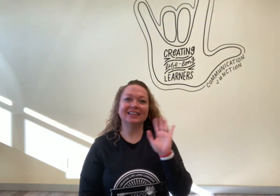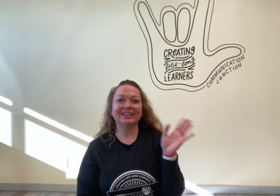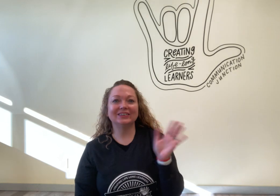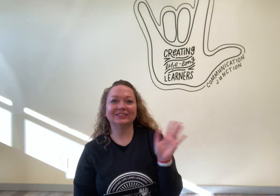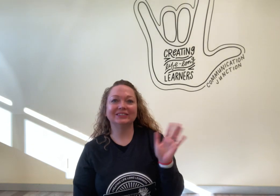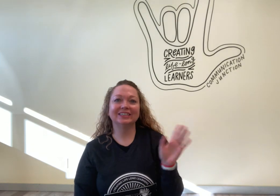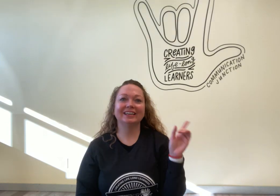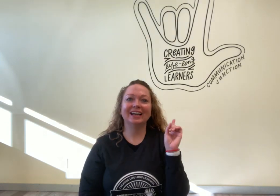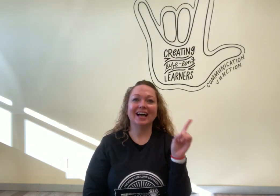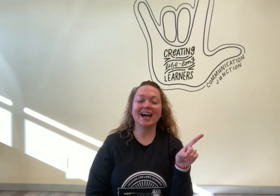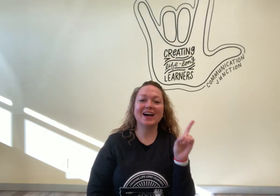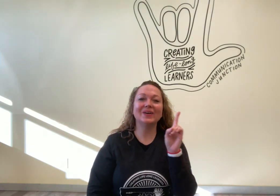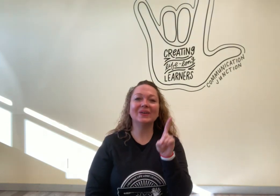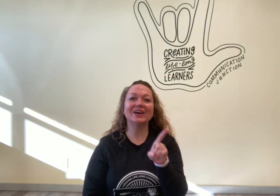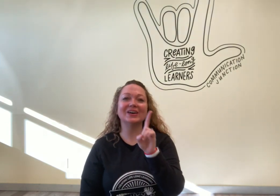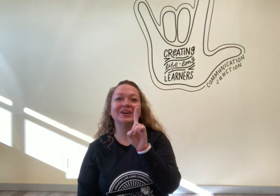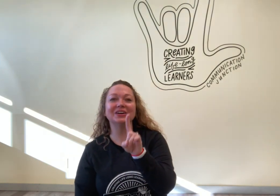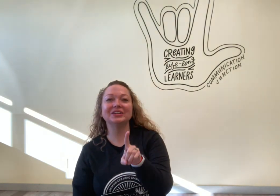Hello, how are you?